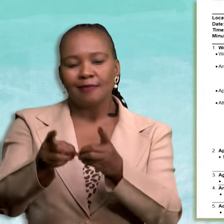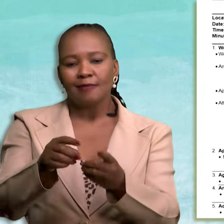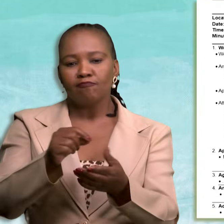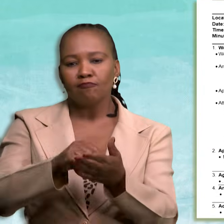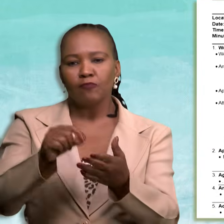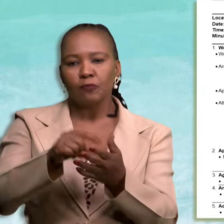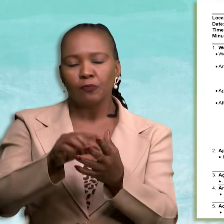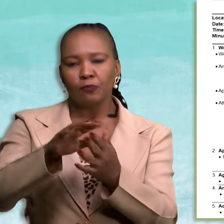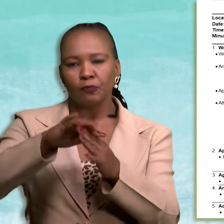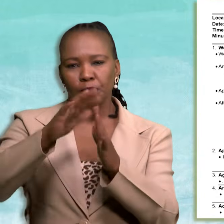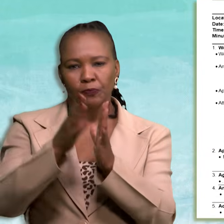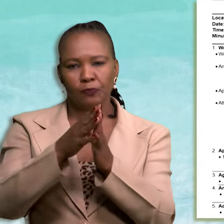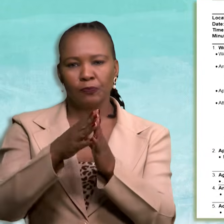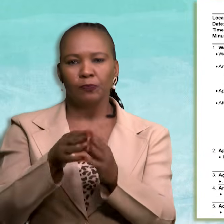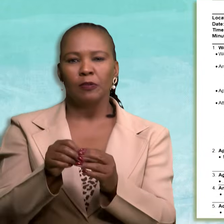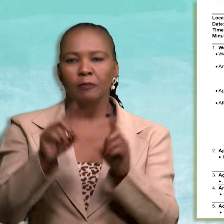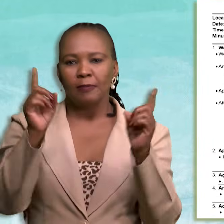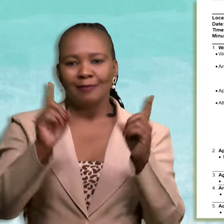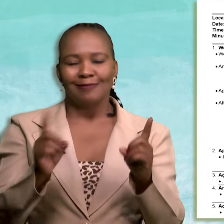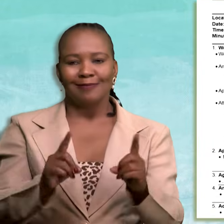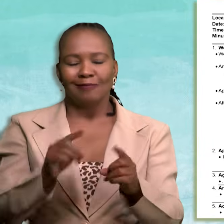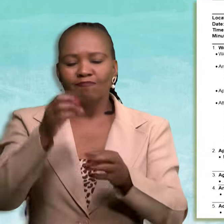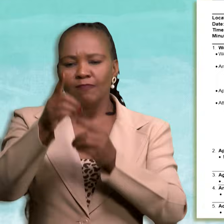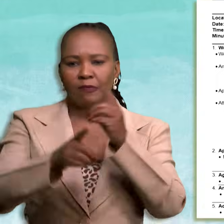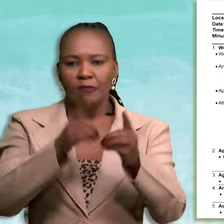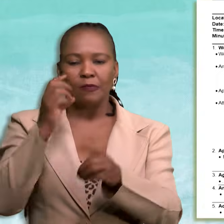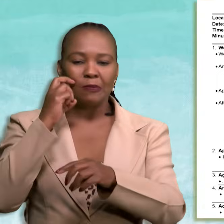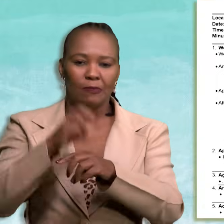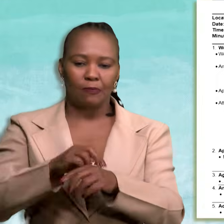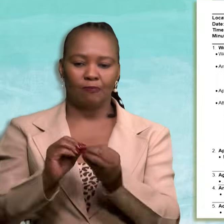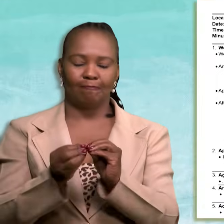captures specific details in a required format.